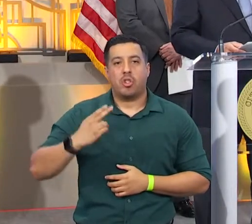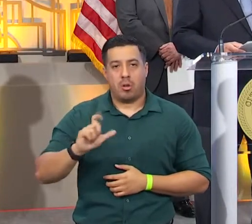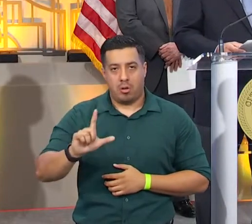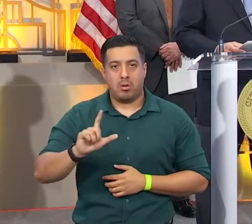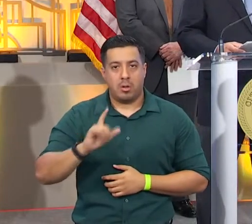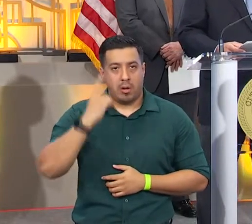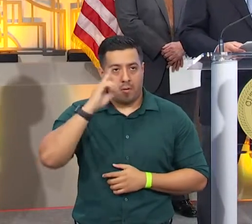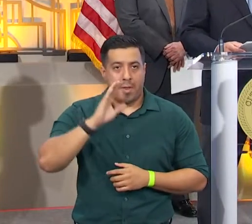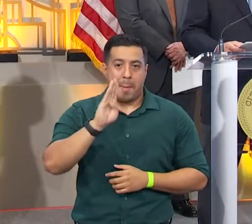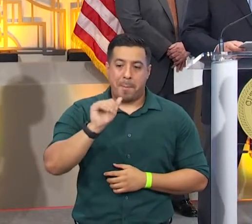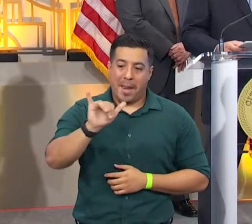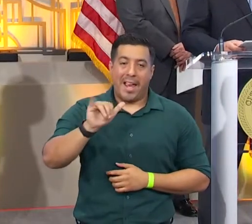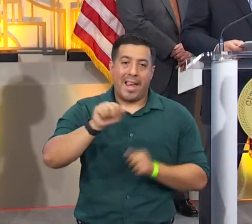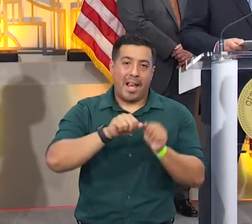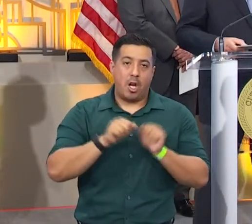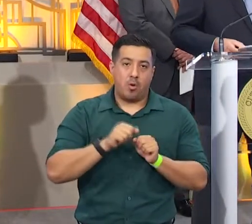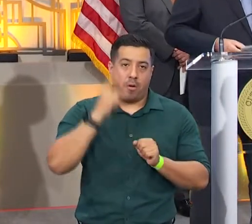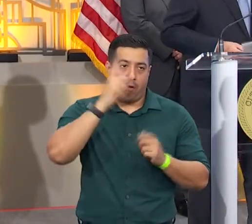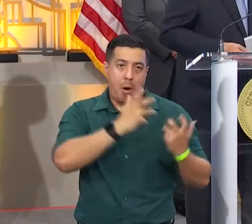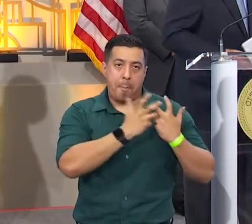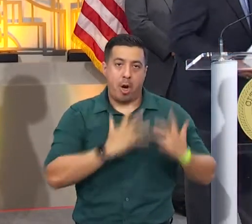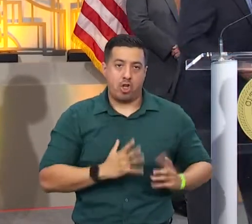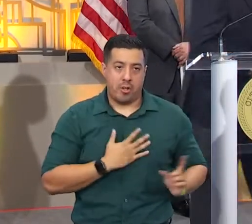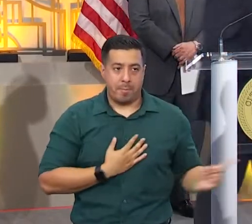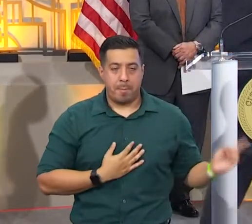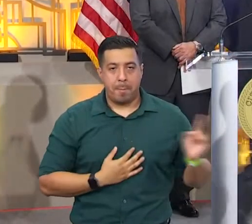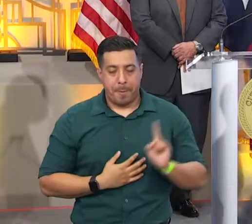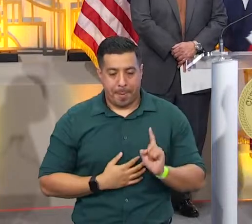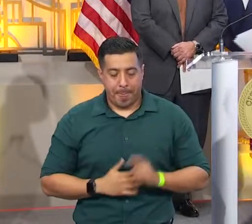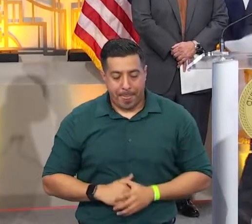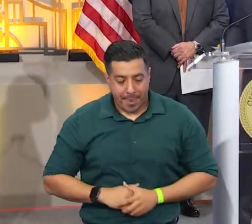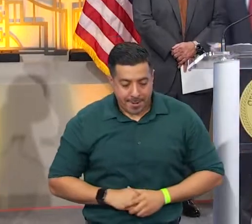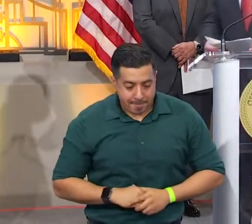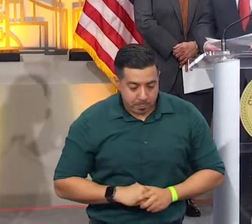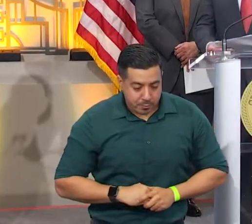Bay Area Houston Economic Partnership. Bob?